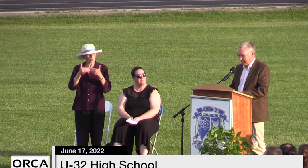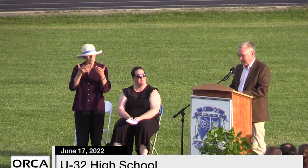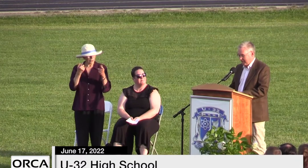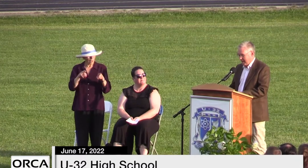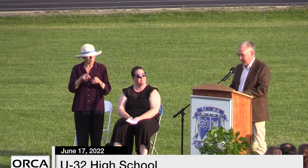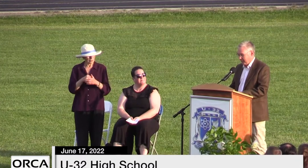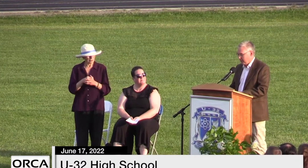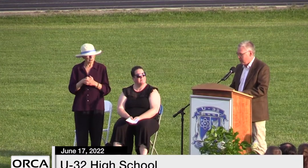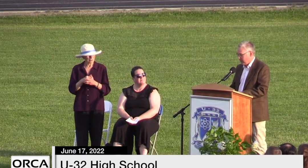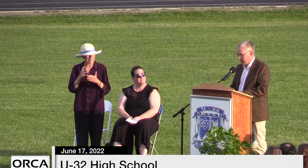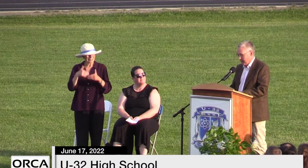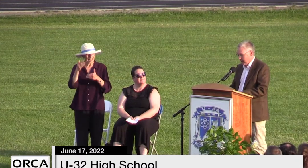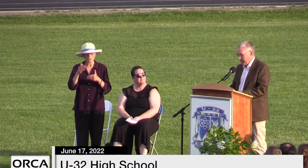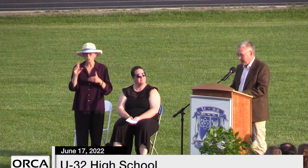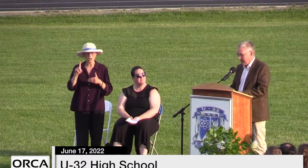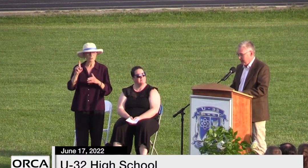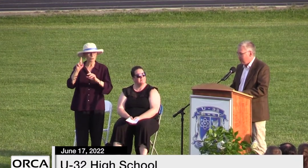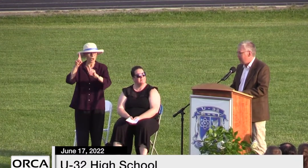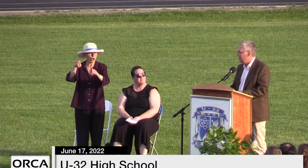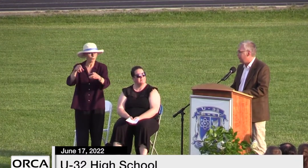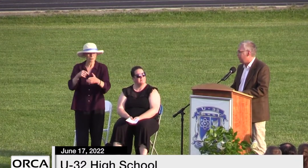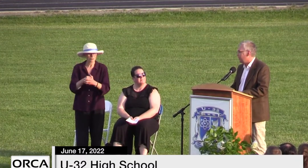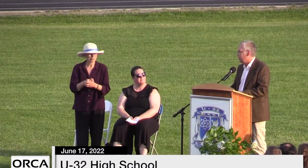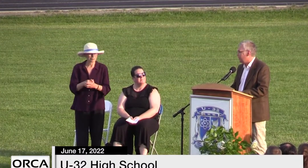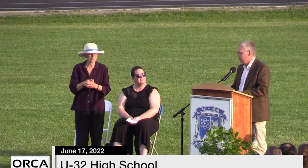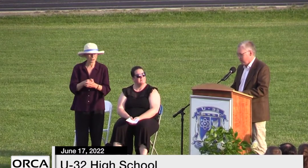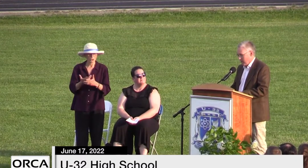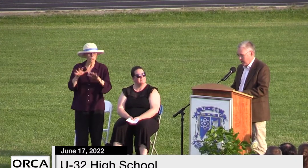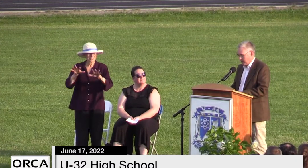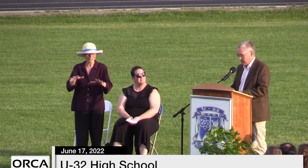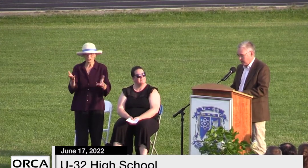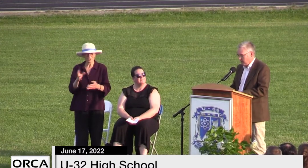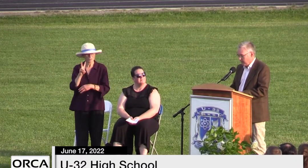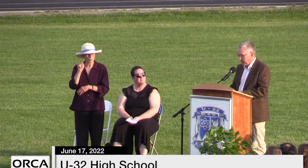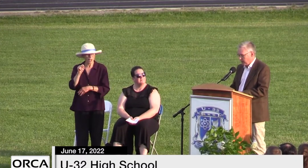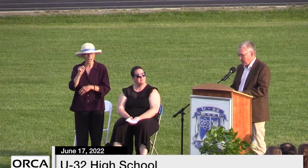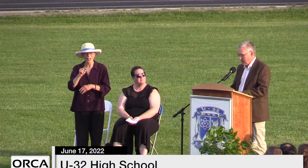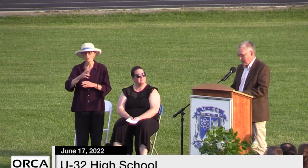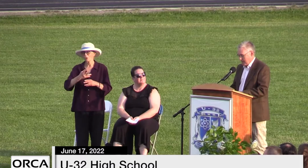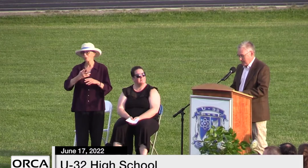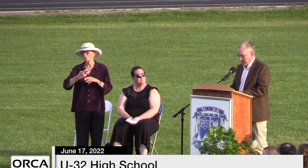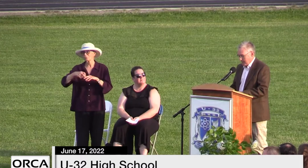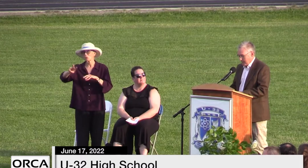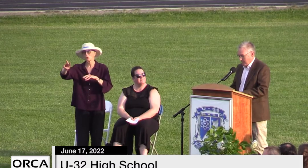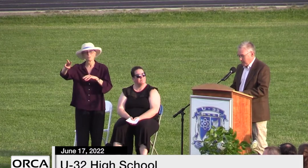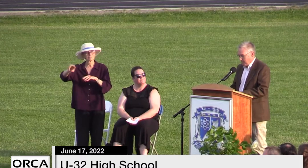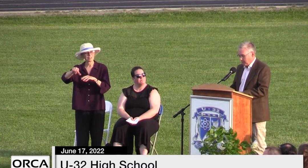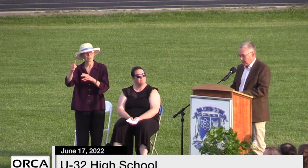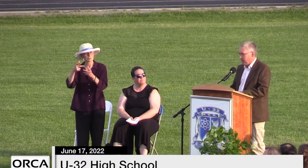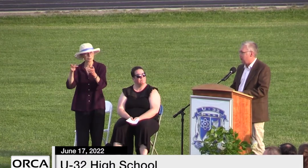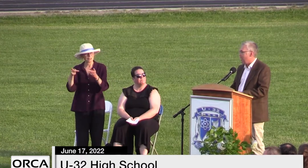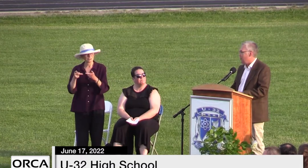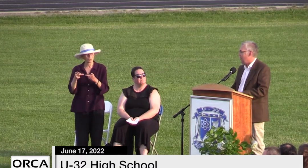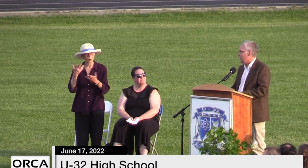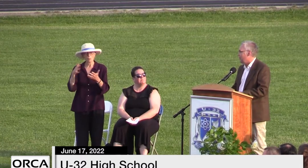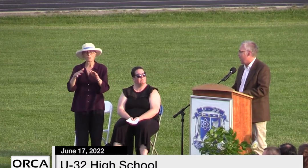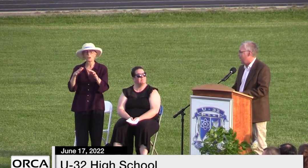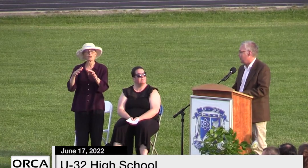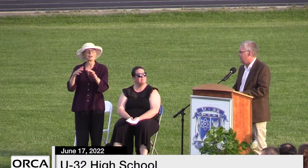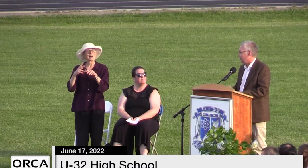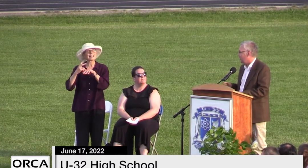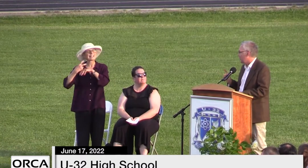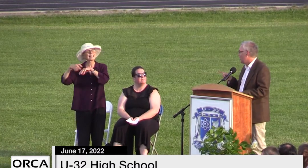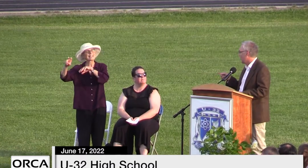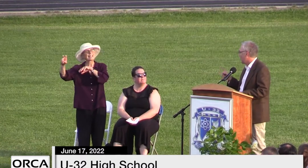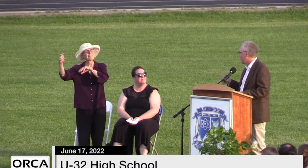happens next and wherever you end up, whether you settle here in Vermont or move elsewhere, or maybe you leave for a time and then come